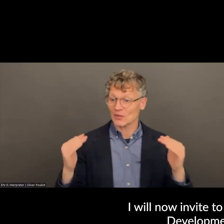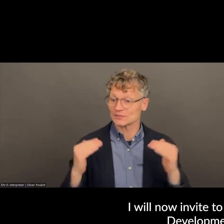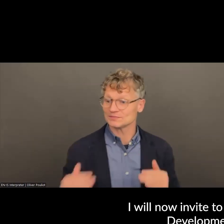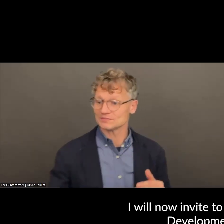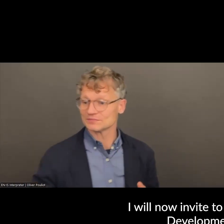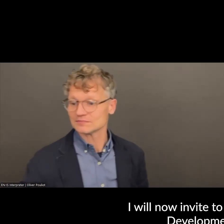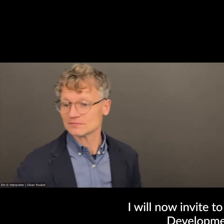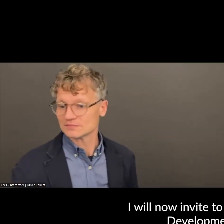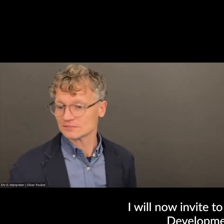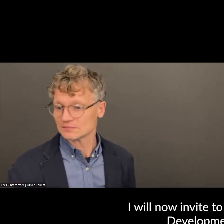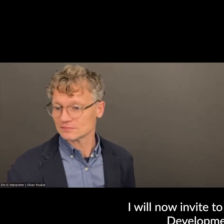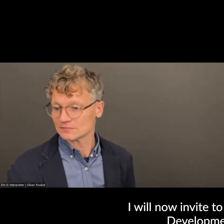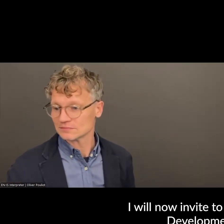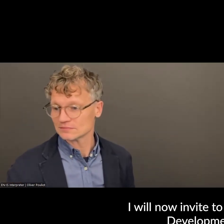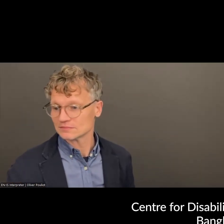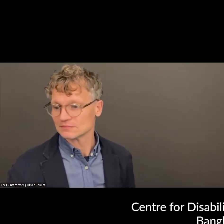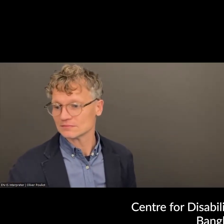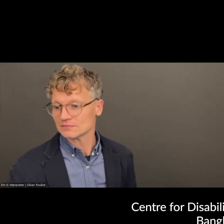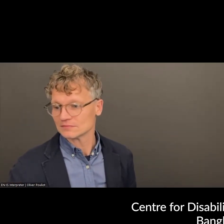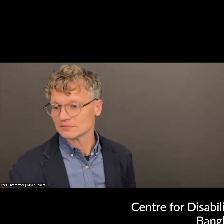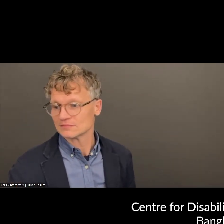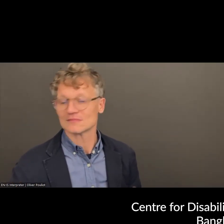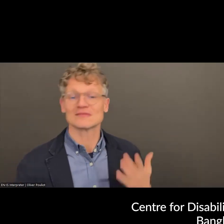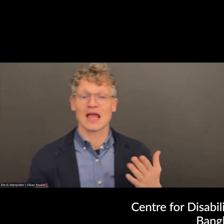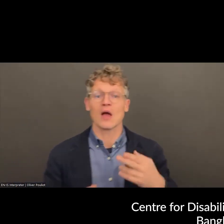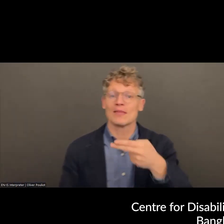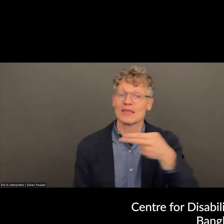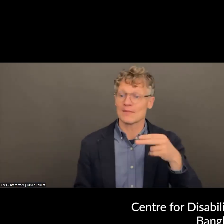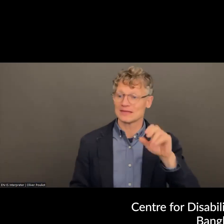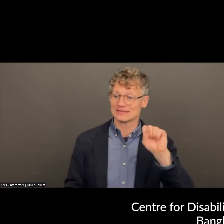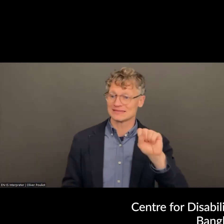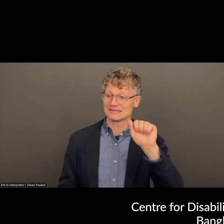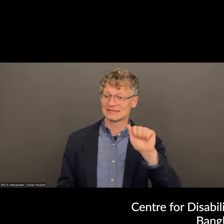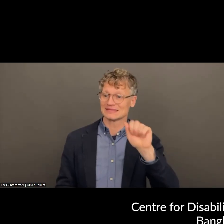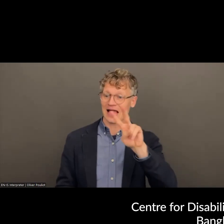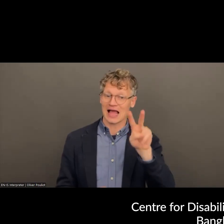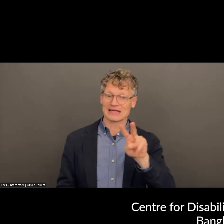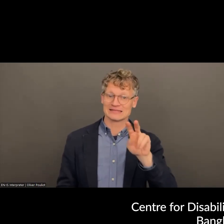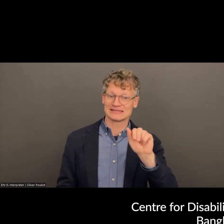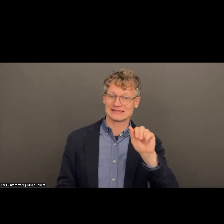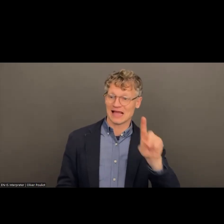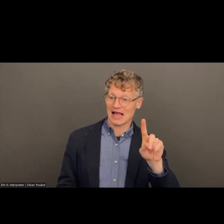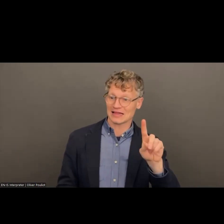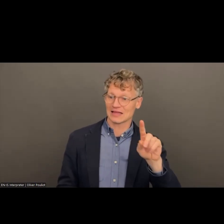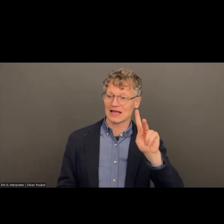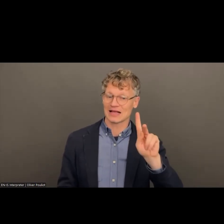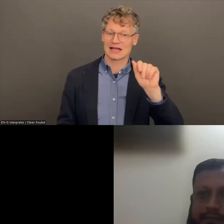speak Sazzad Kabir, Development Manager, Center for Disability in Development,